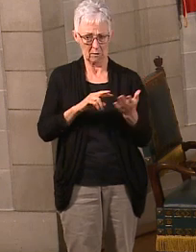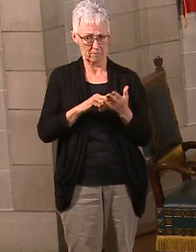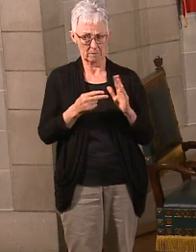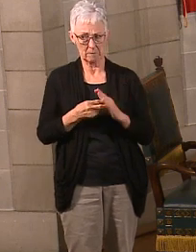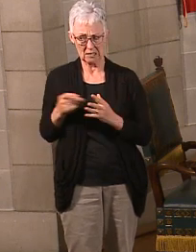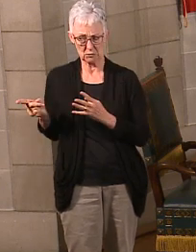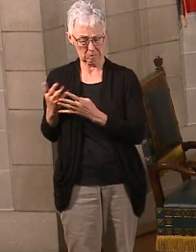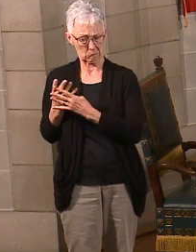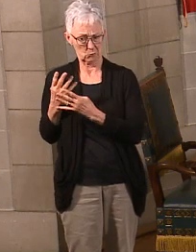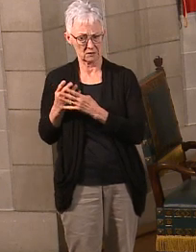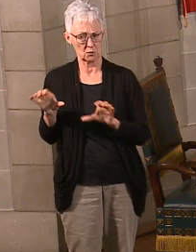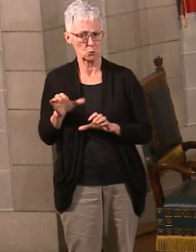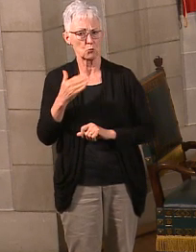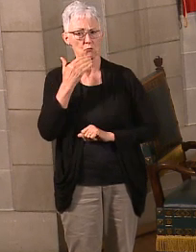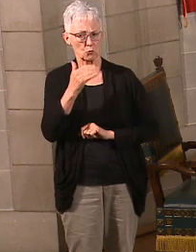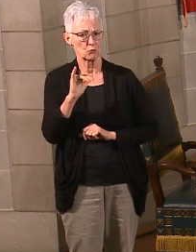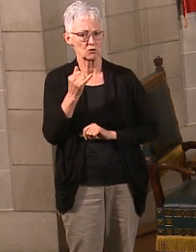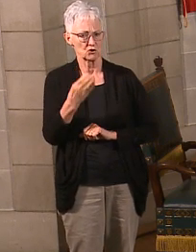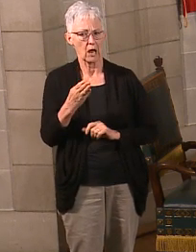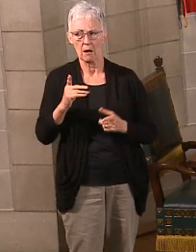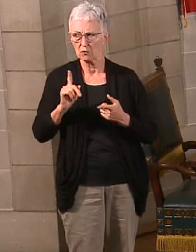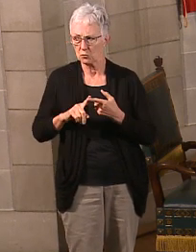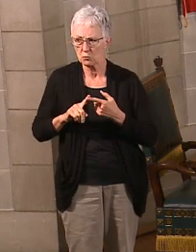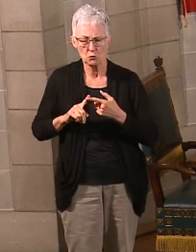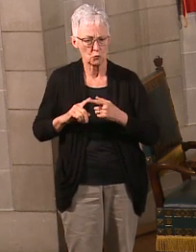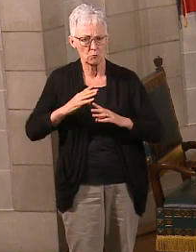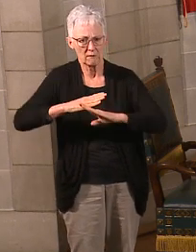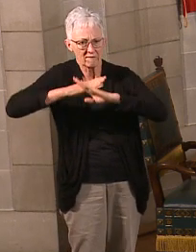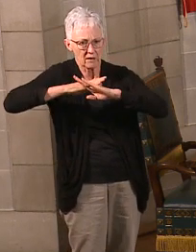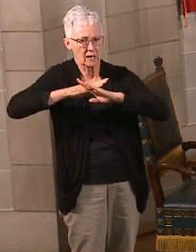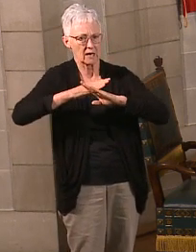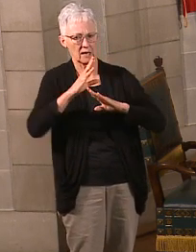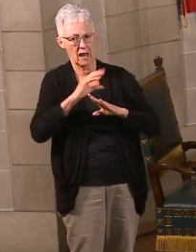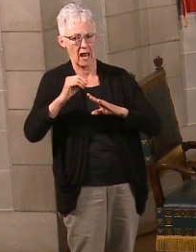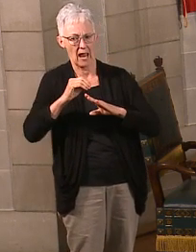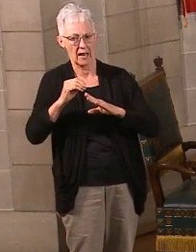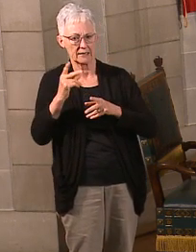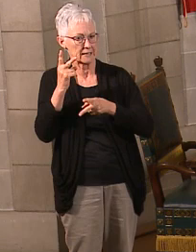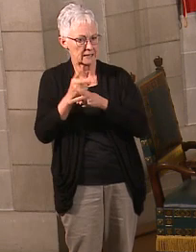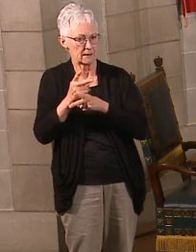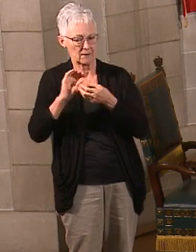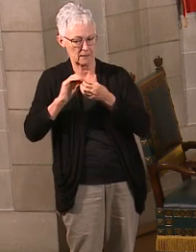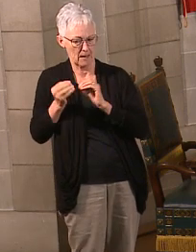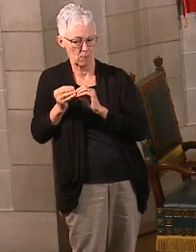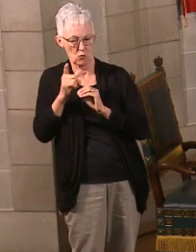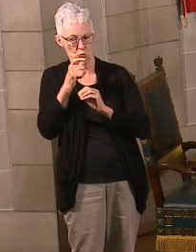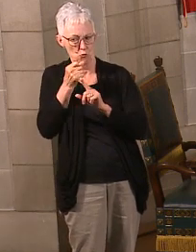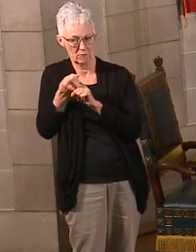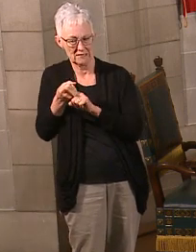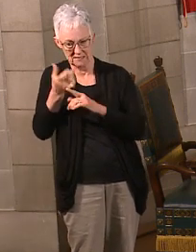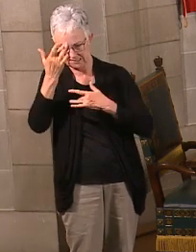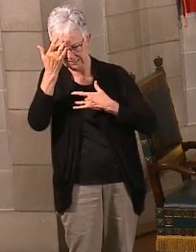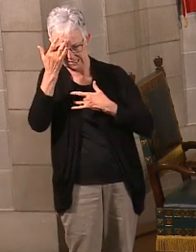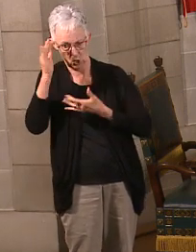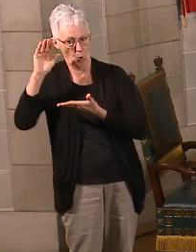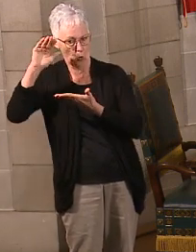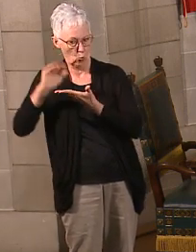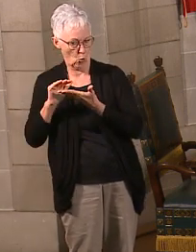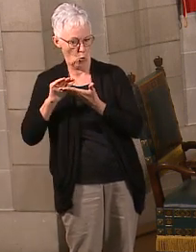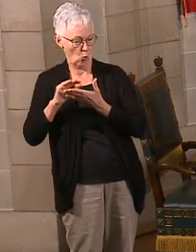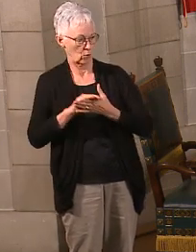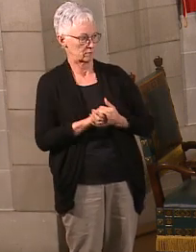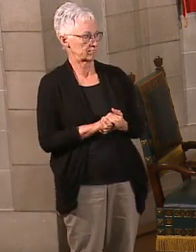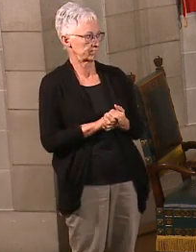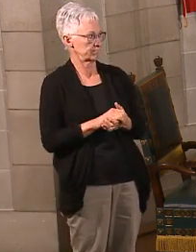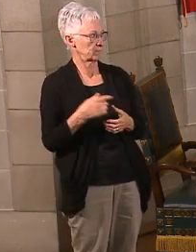taking every step possible to flatten the spread of COVID-19. Corrections is a business that embraced detailed